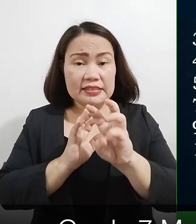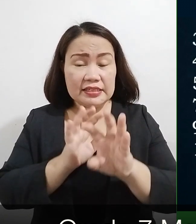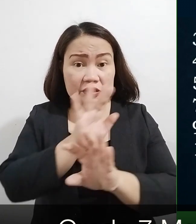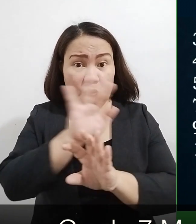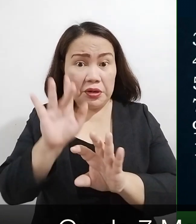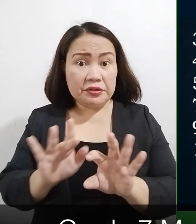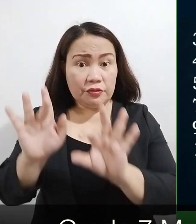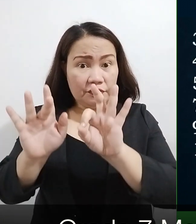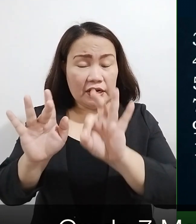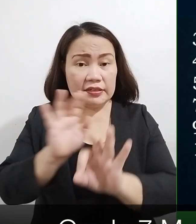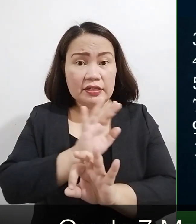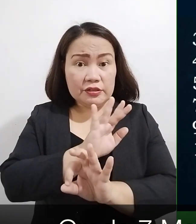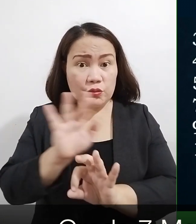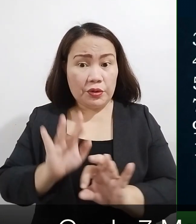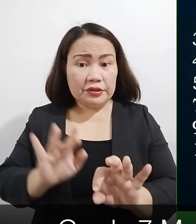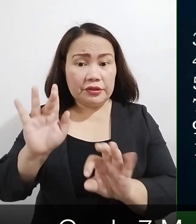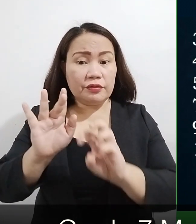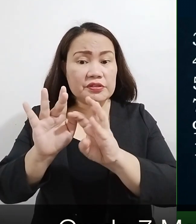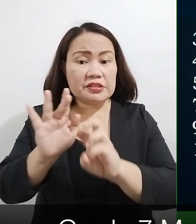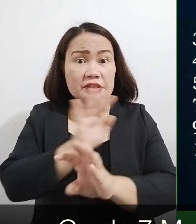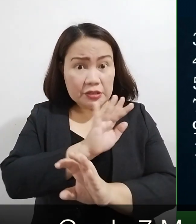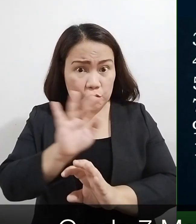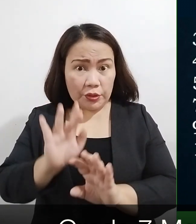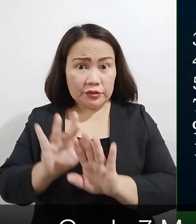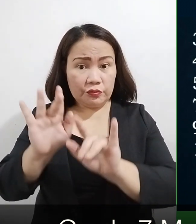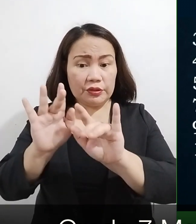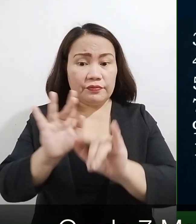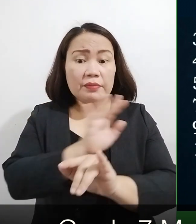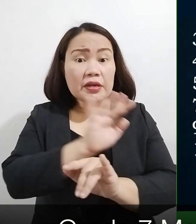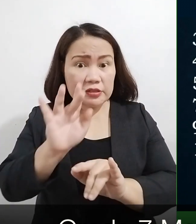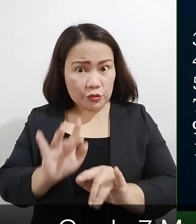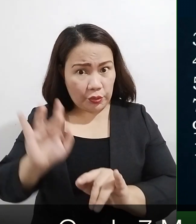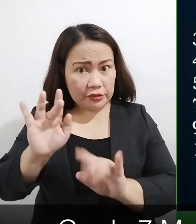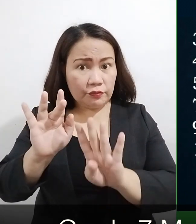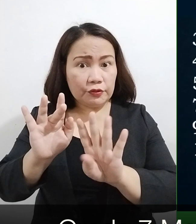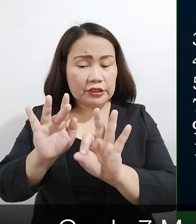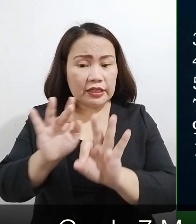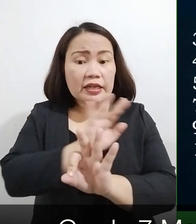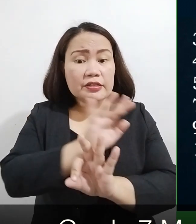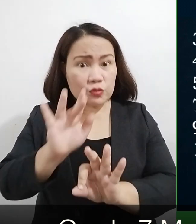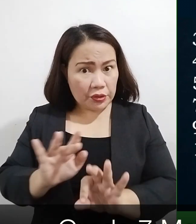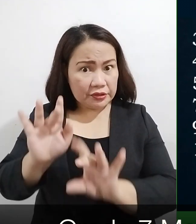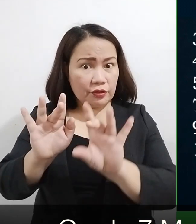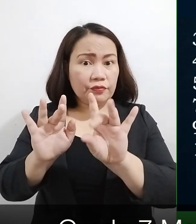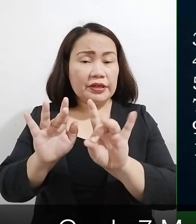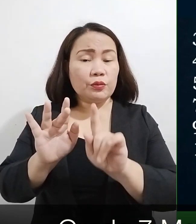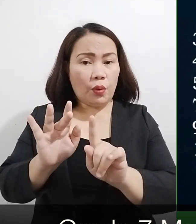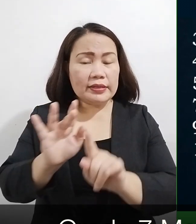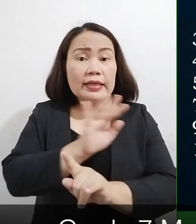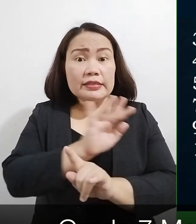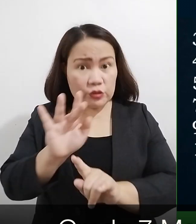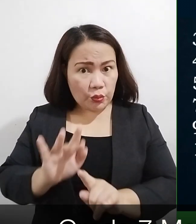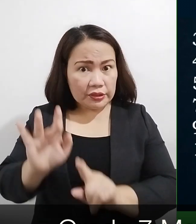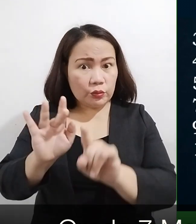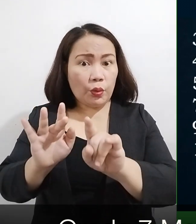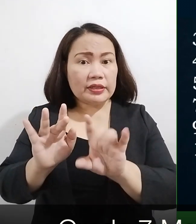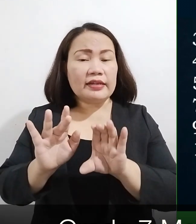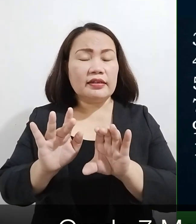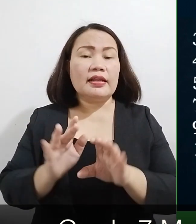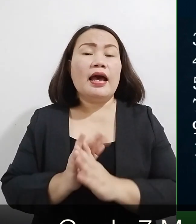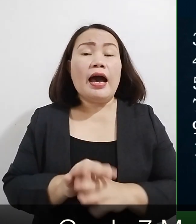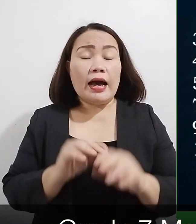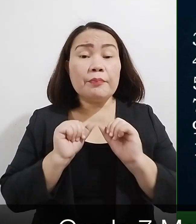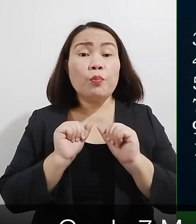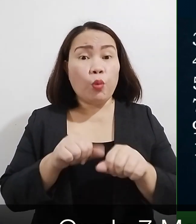16, 25, 49, 81, and 100, pag kinuha natin ang square root nila, ibig sabihin,